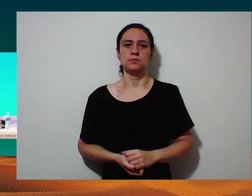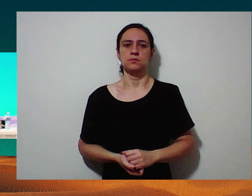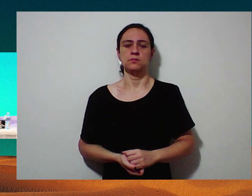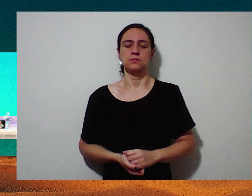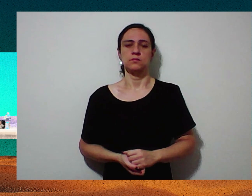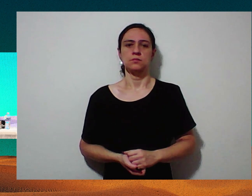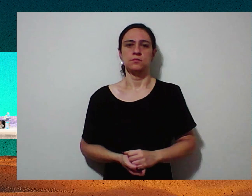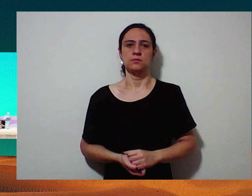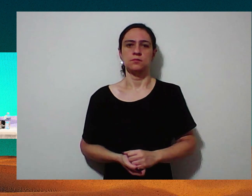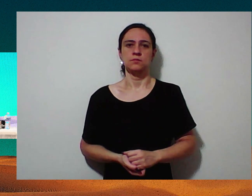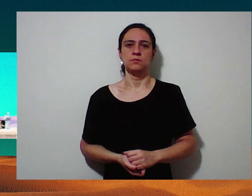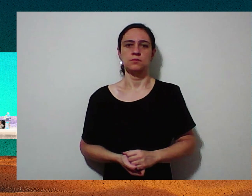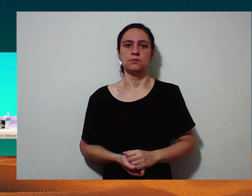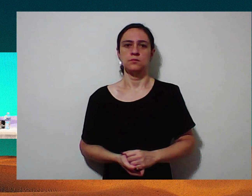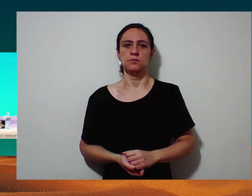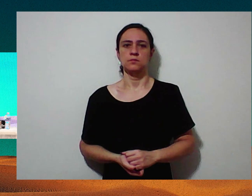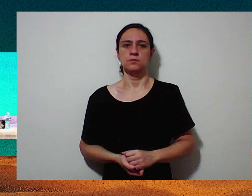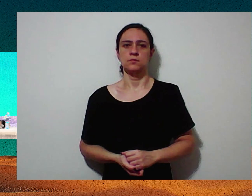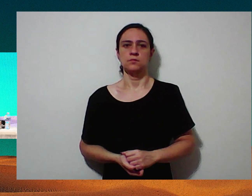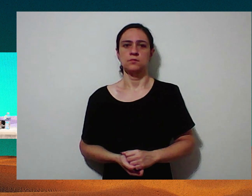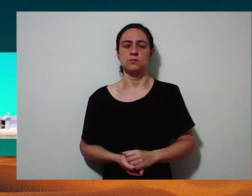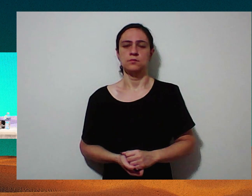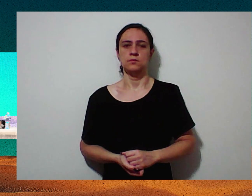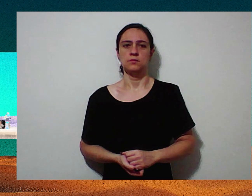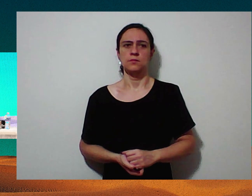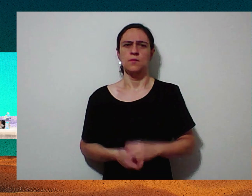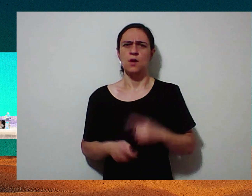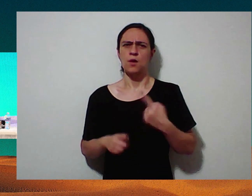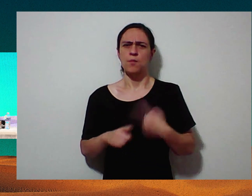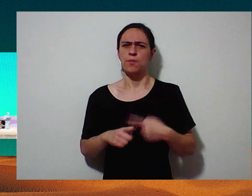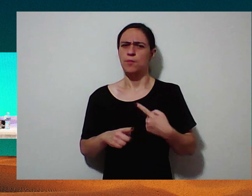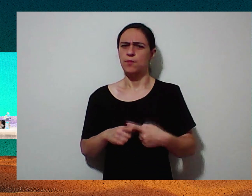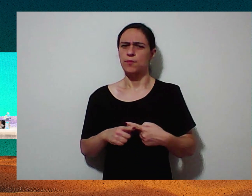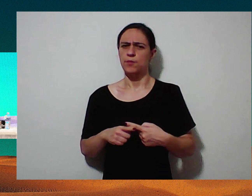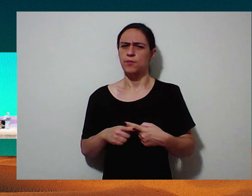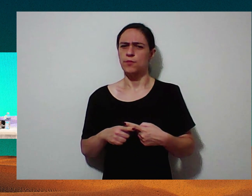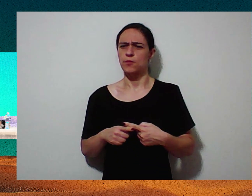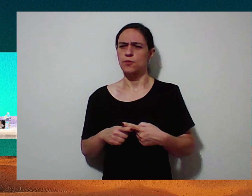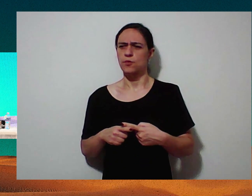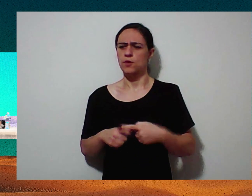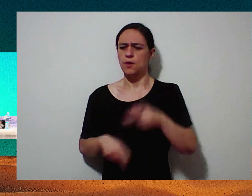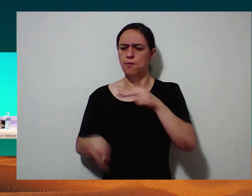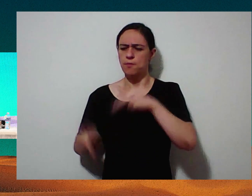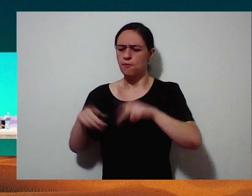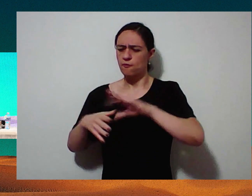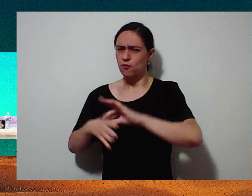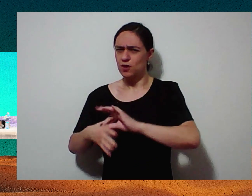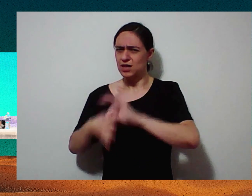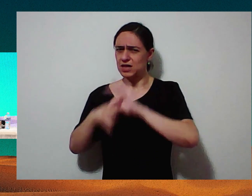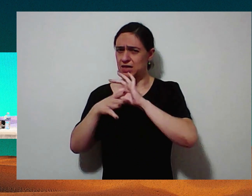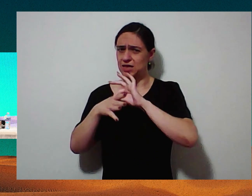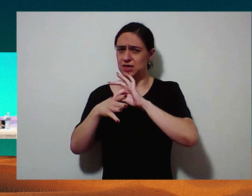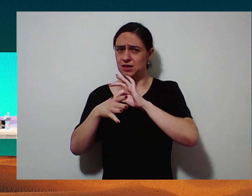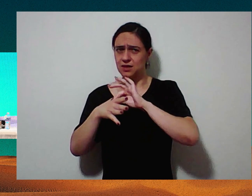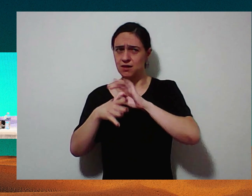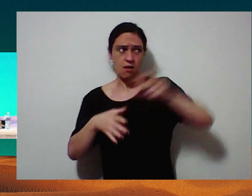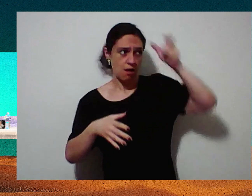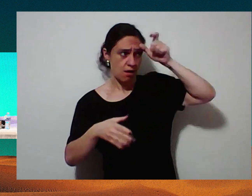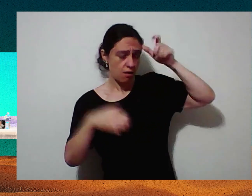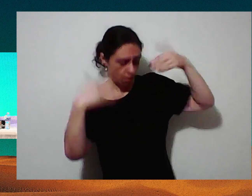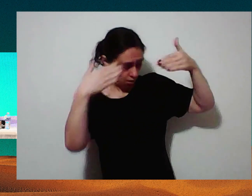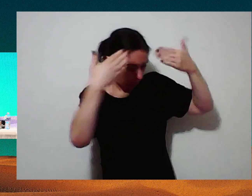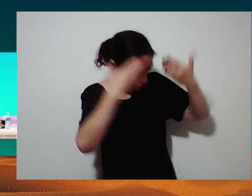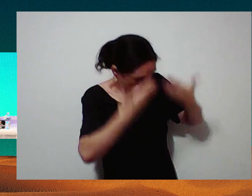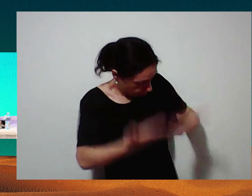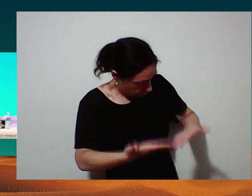os líderes das nações gostam do diabo? Is it because the leaders, the rulers in the nations,